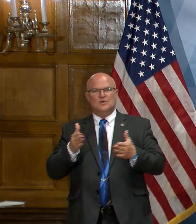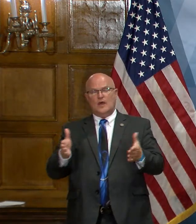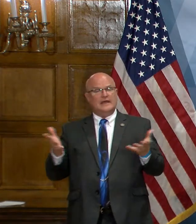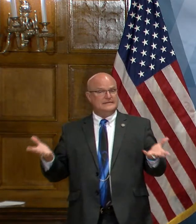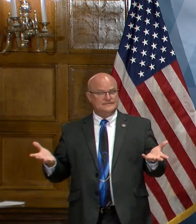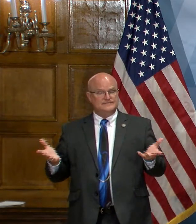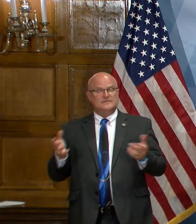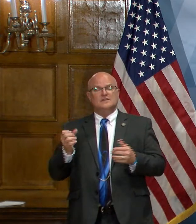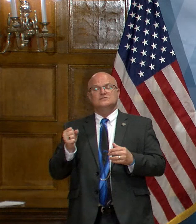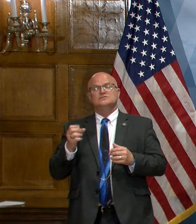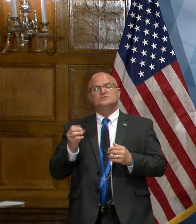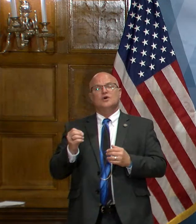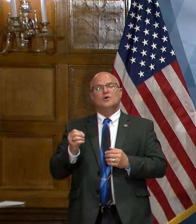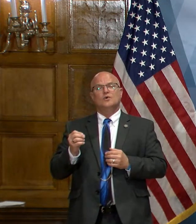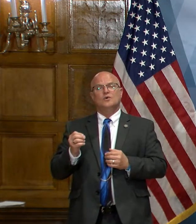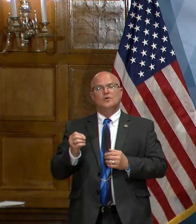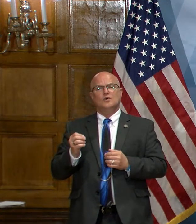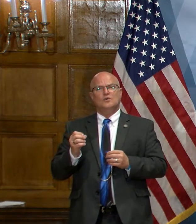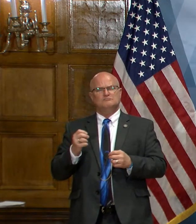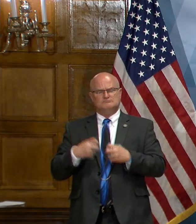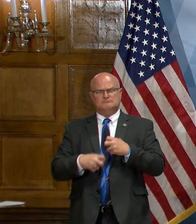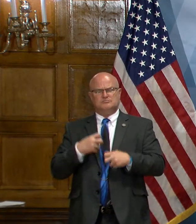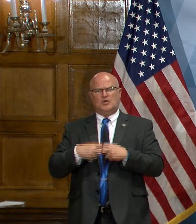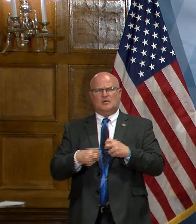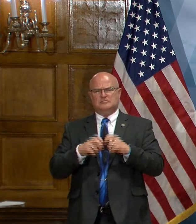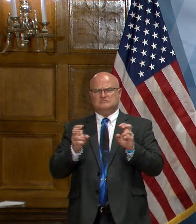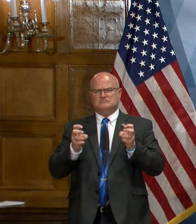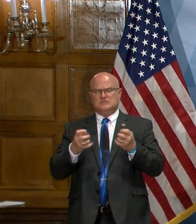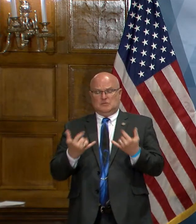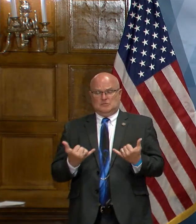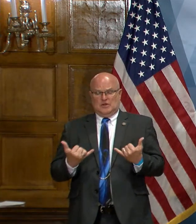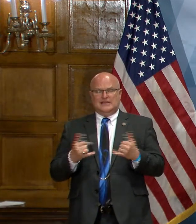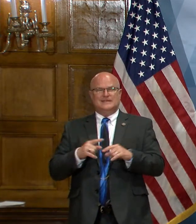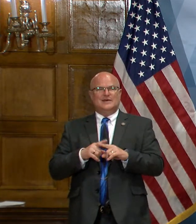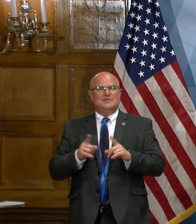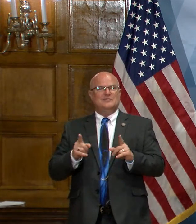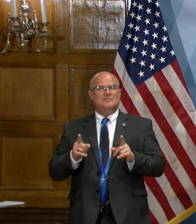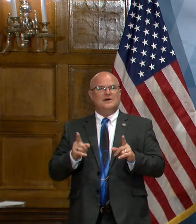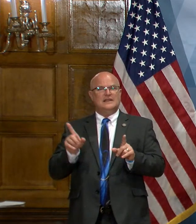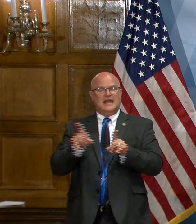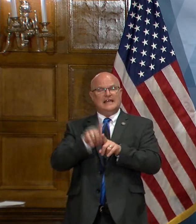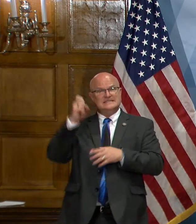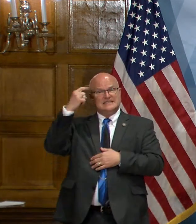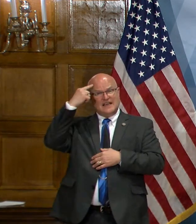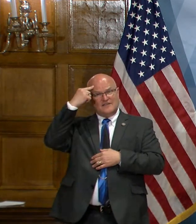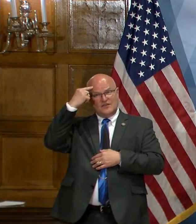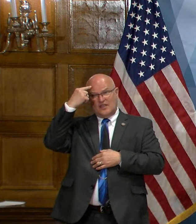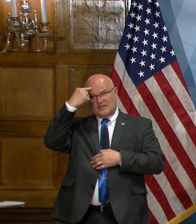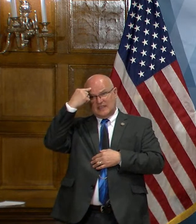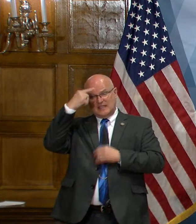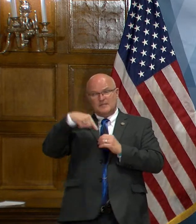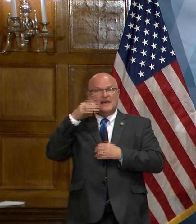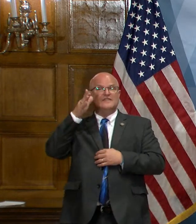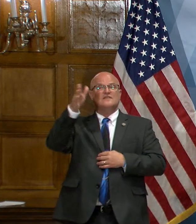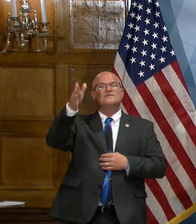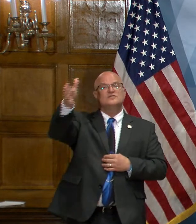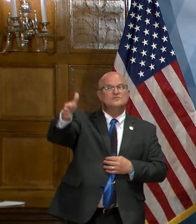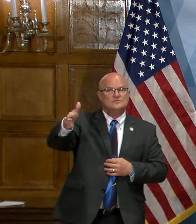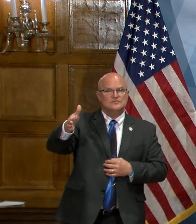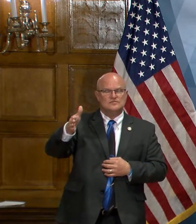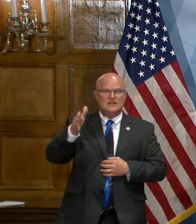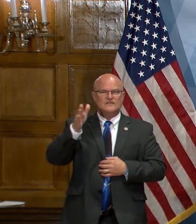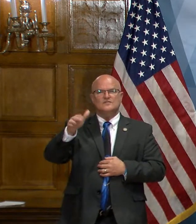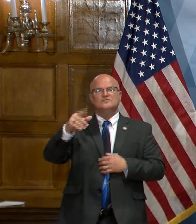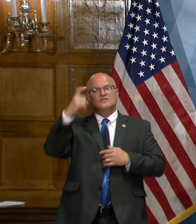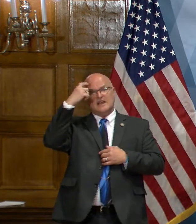way, and so there's no problem in terms of the present, but as governor, you have to think about the future and future governors